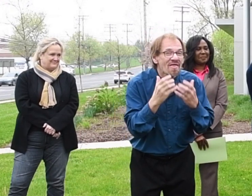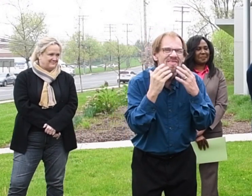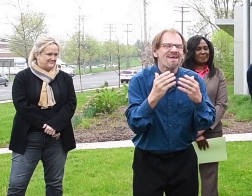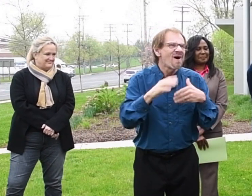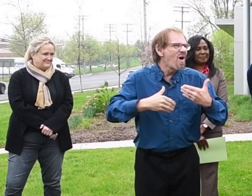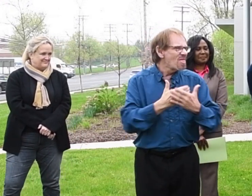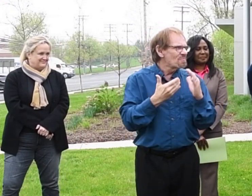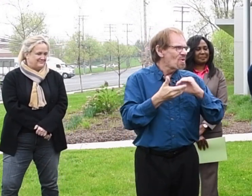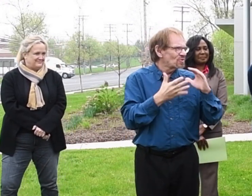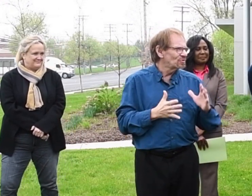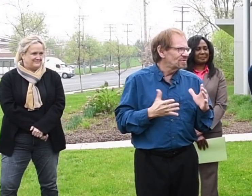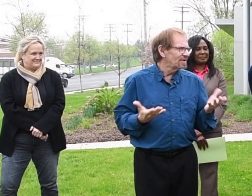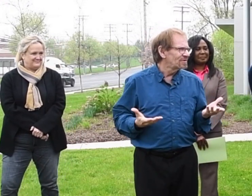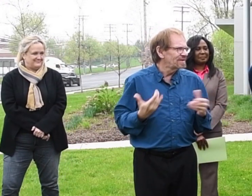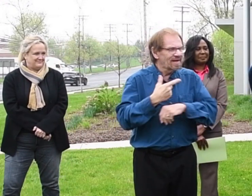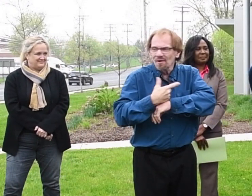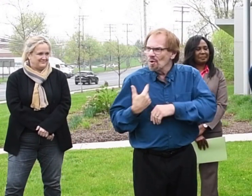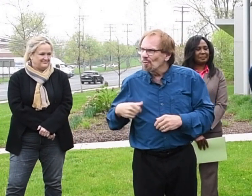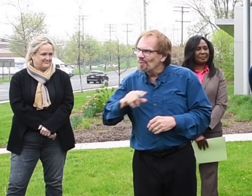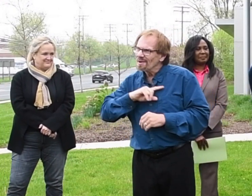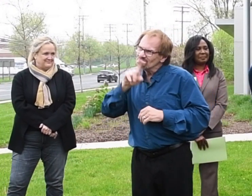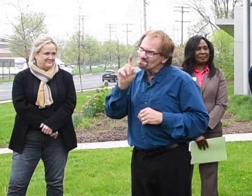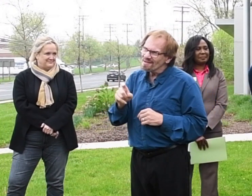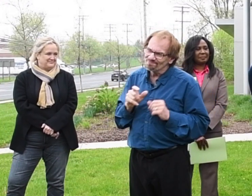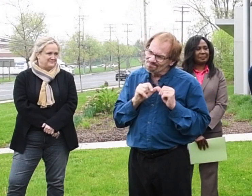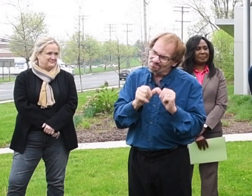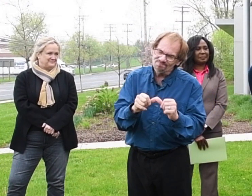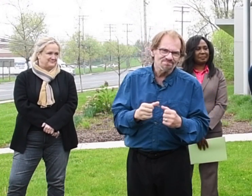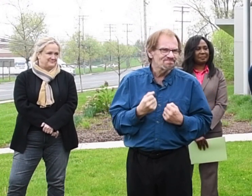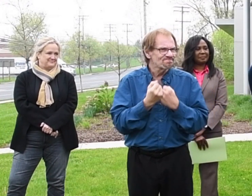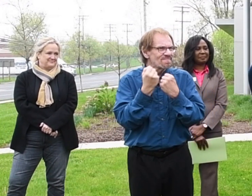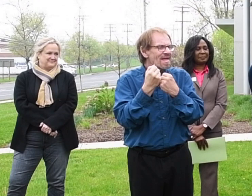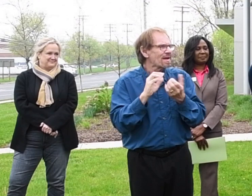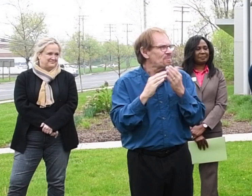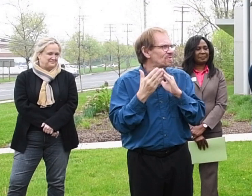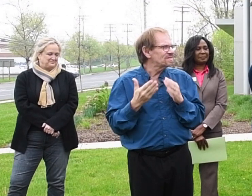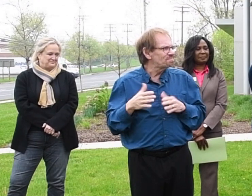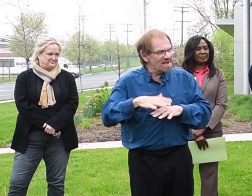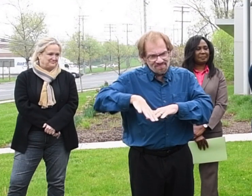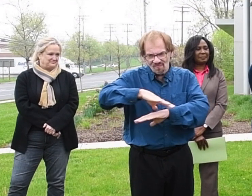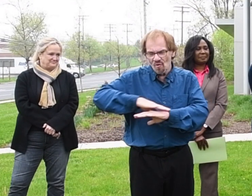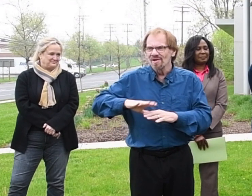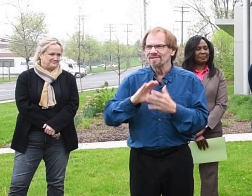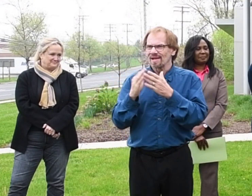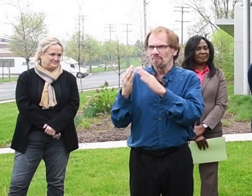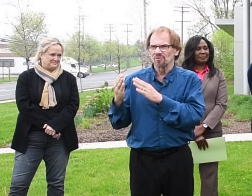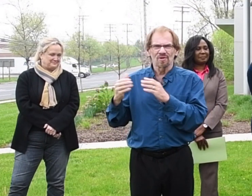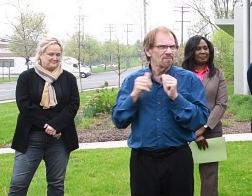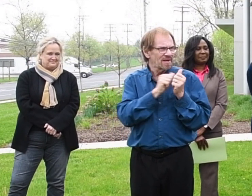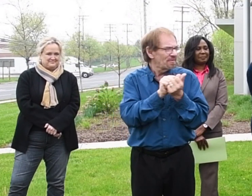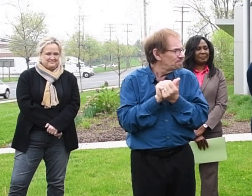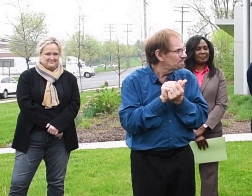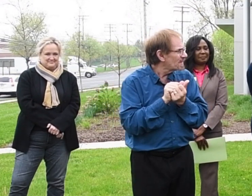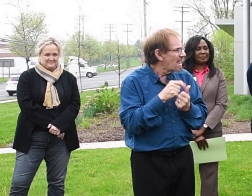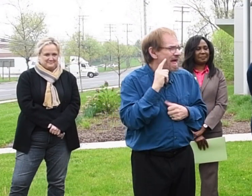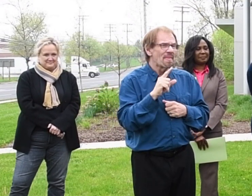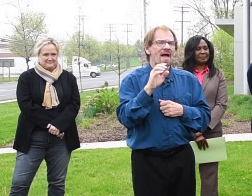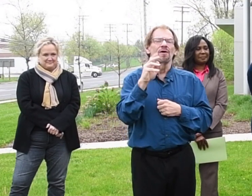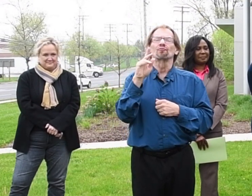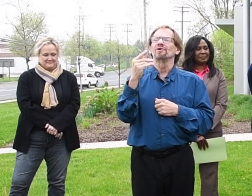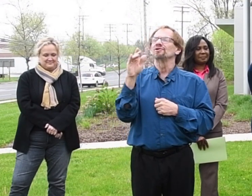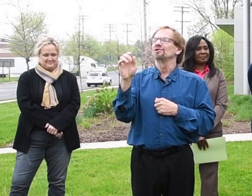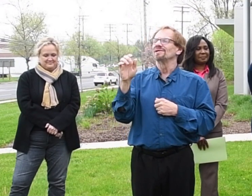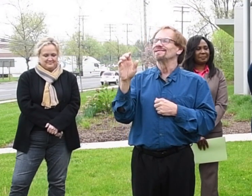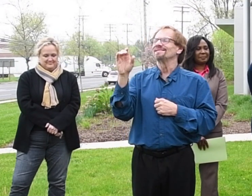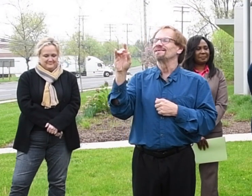standing up here today, because we must foster community spaces for our neighbors to come together. And the Elkridge Civic District